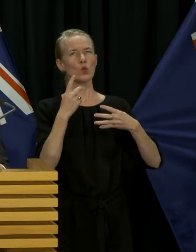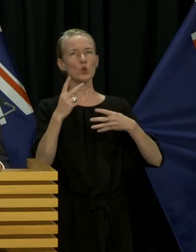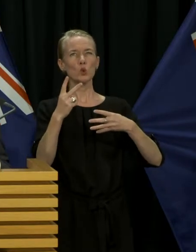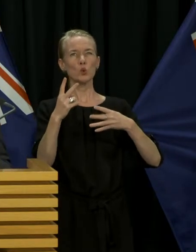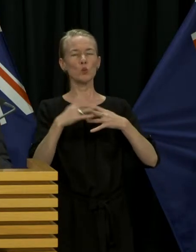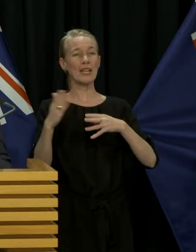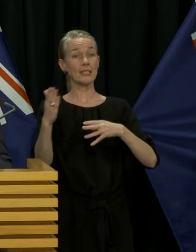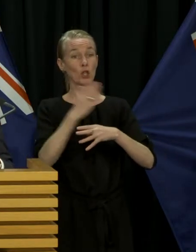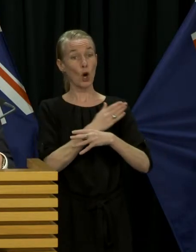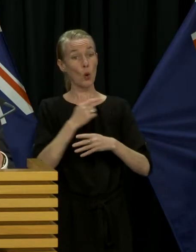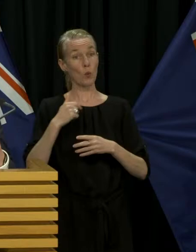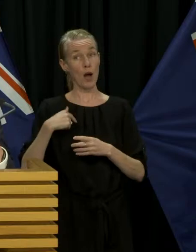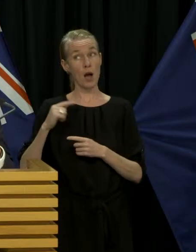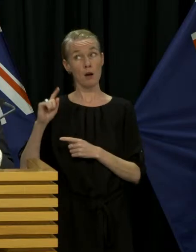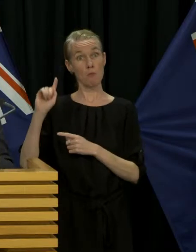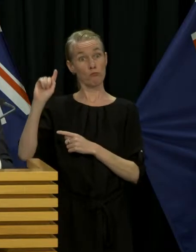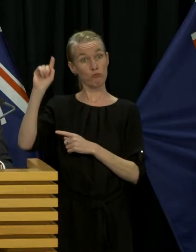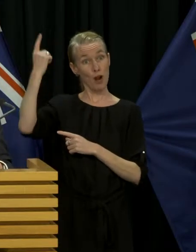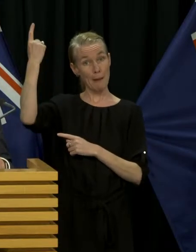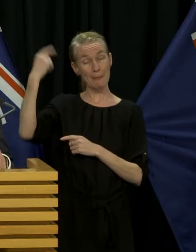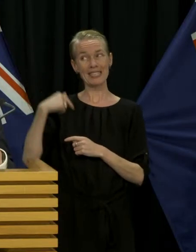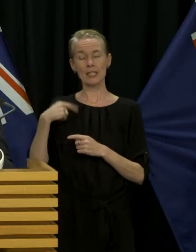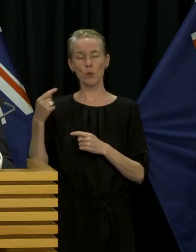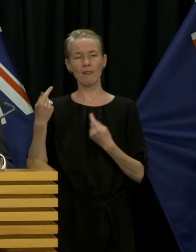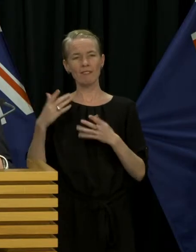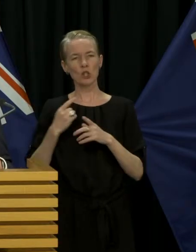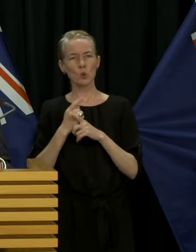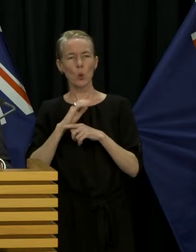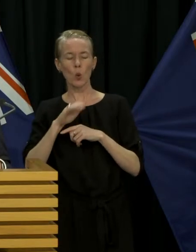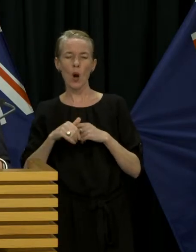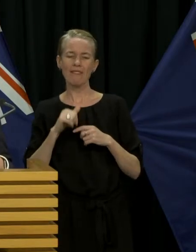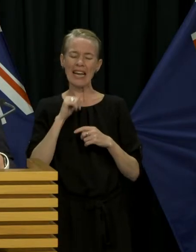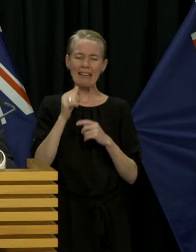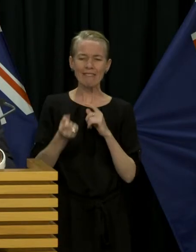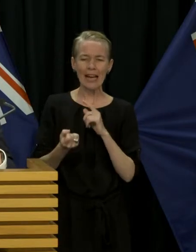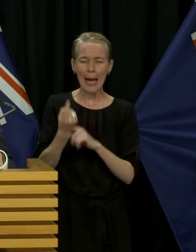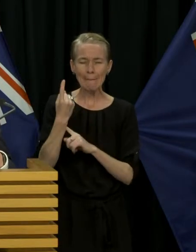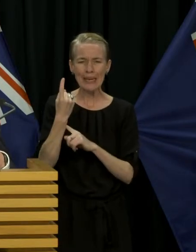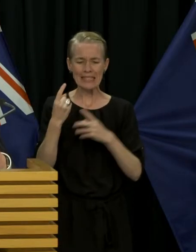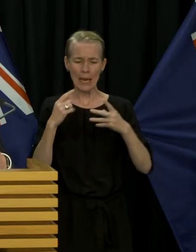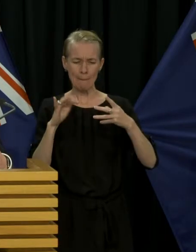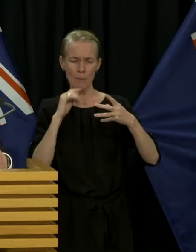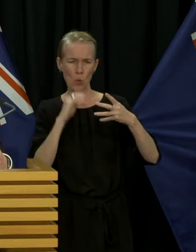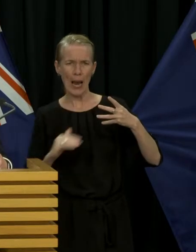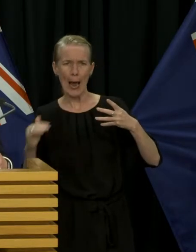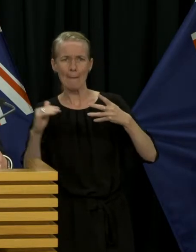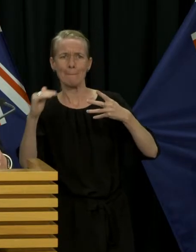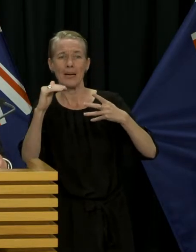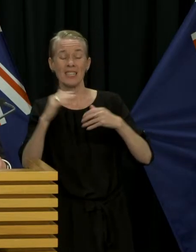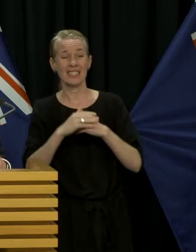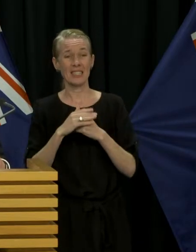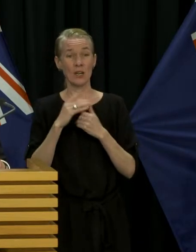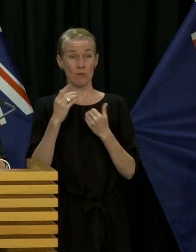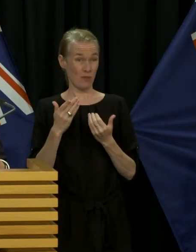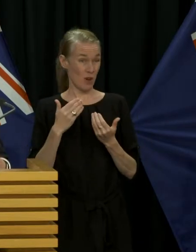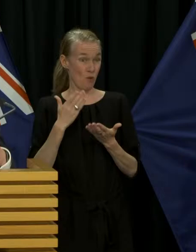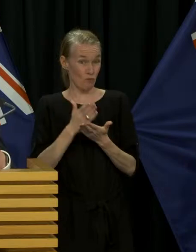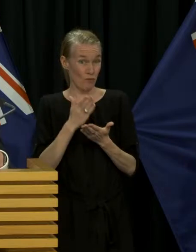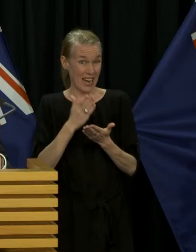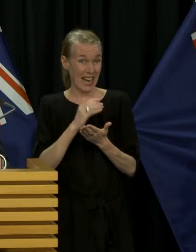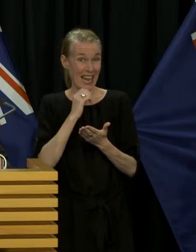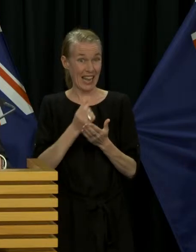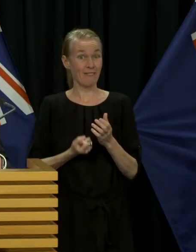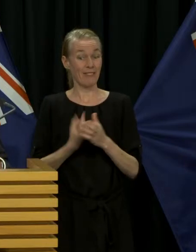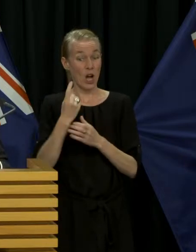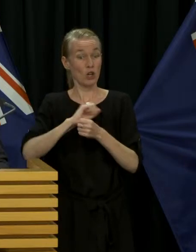we talked about the scenarios in which we may escalate. The most likely scenario is that we'd be talking about a geographical area rather